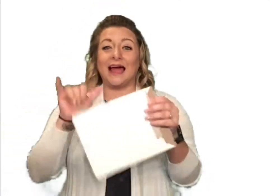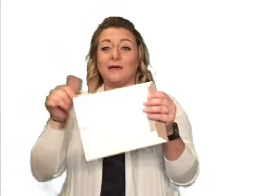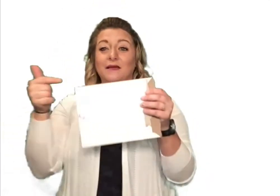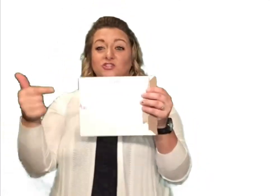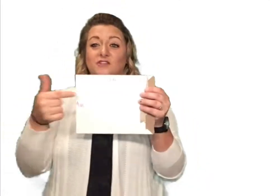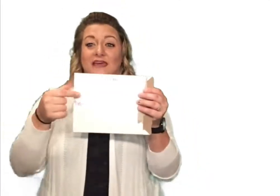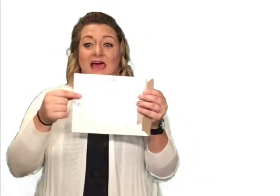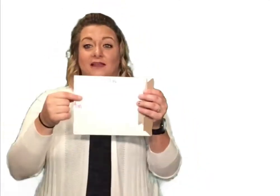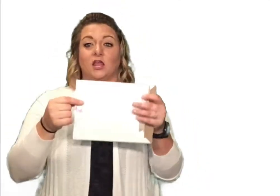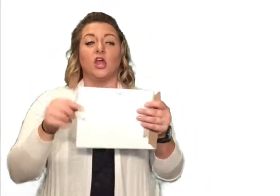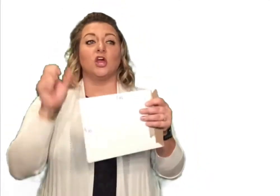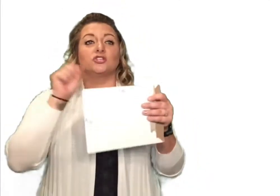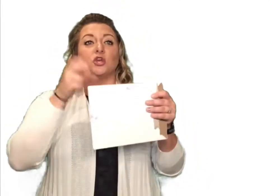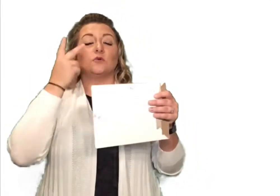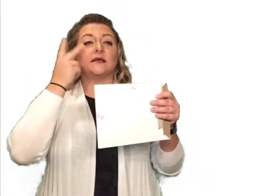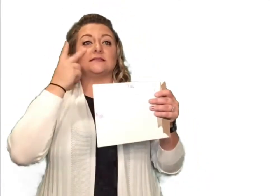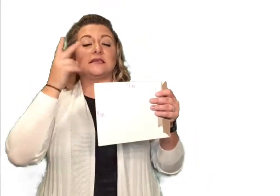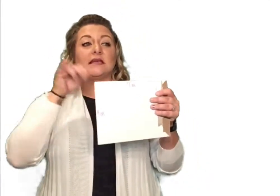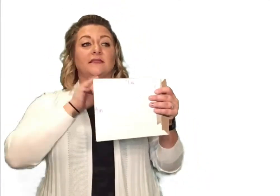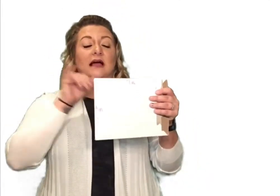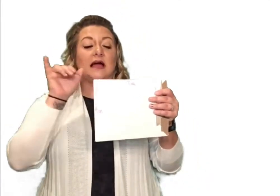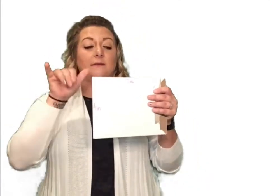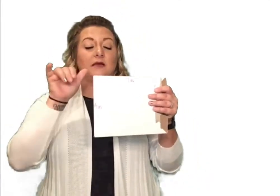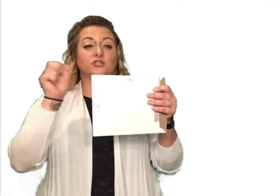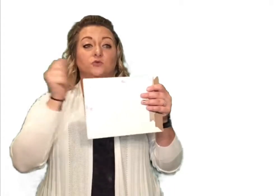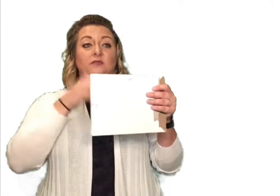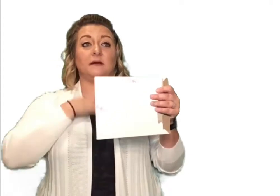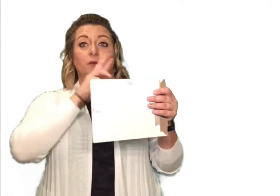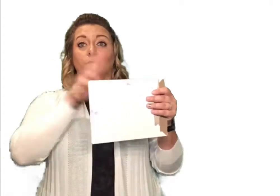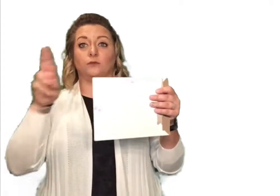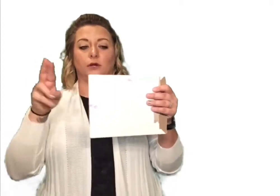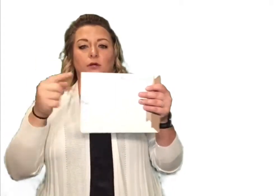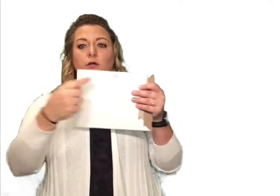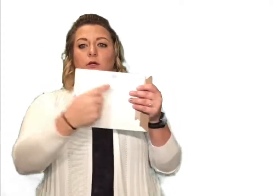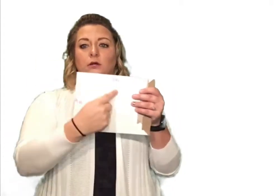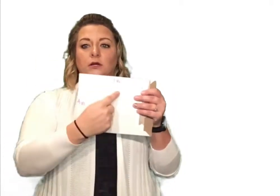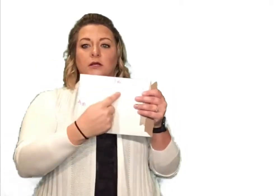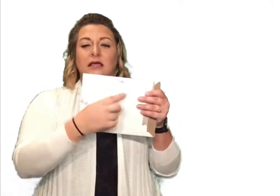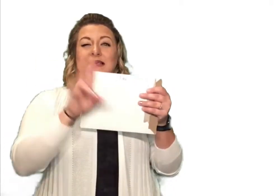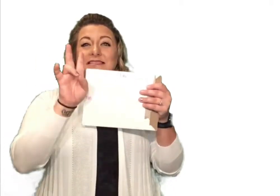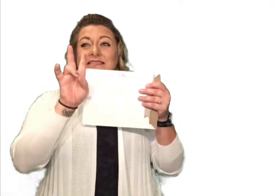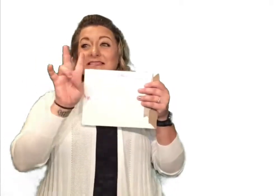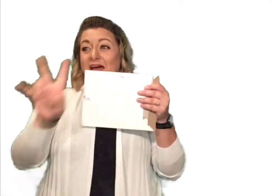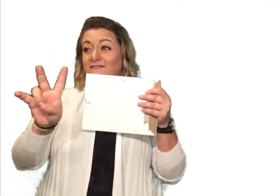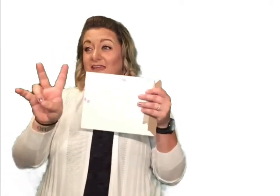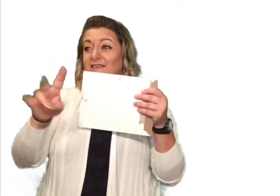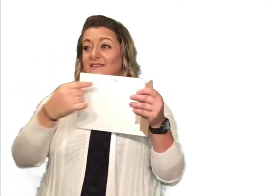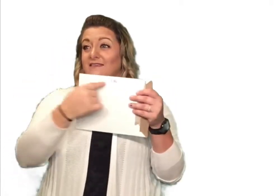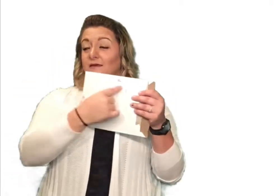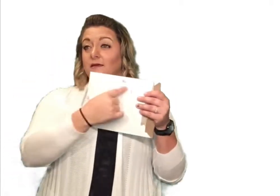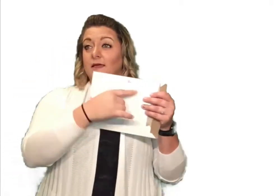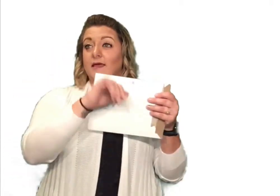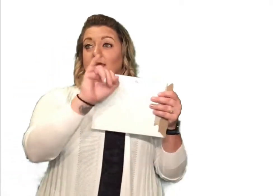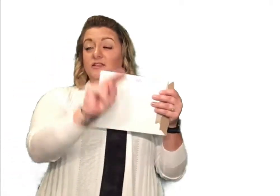I measured that. So you can see that I measured with my ruler 7